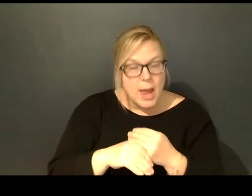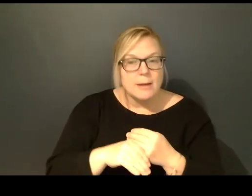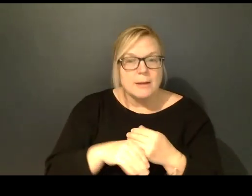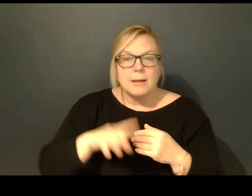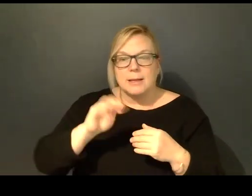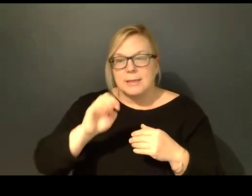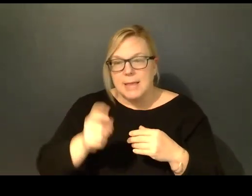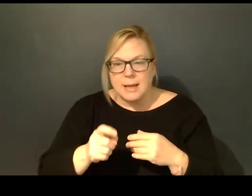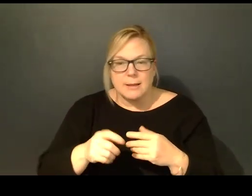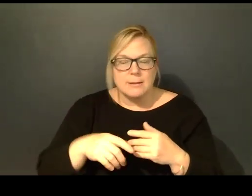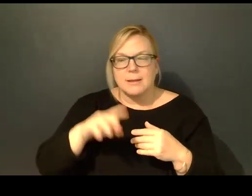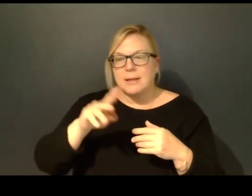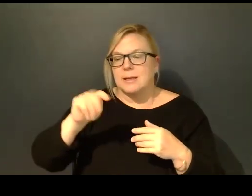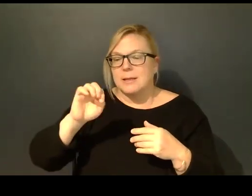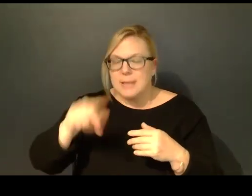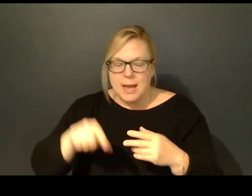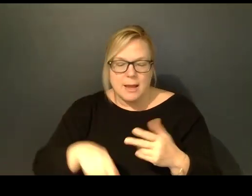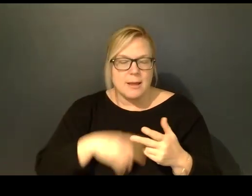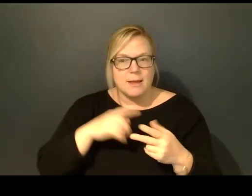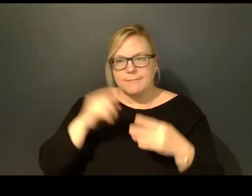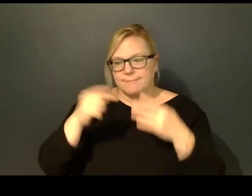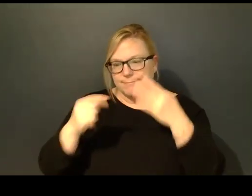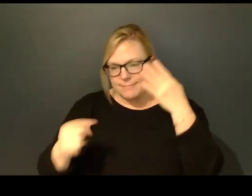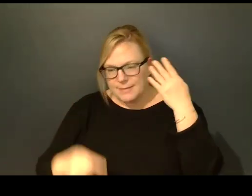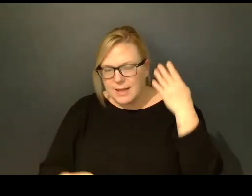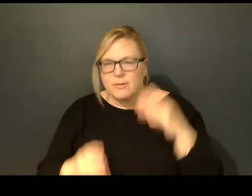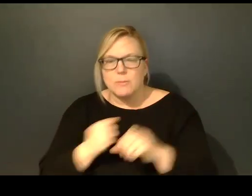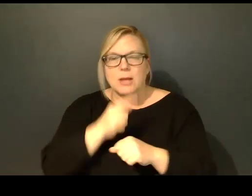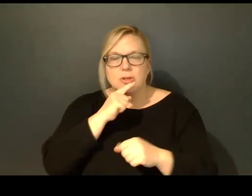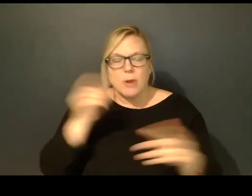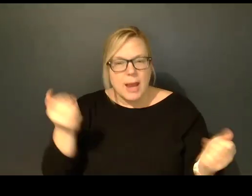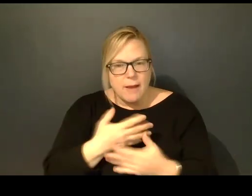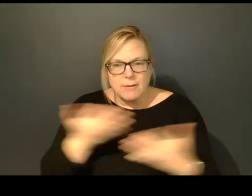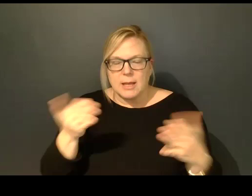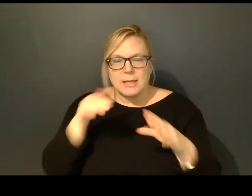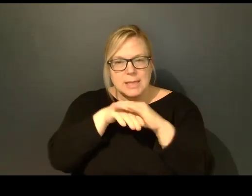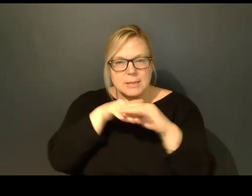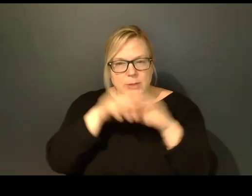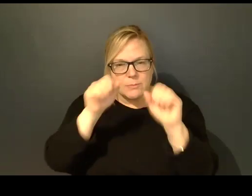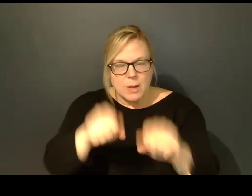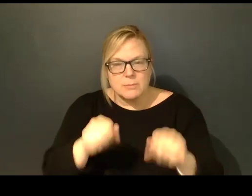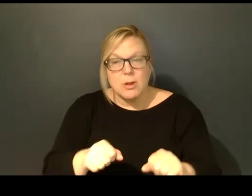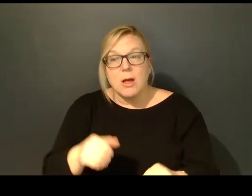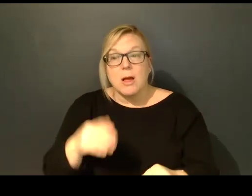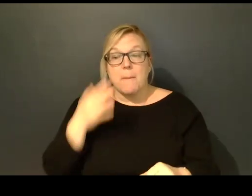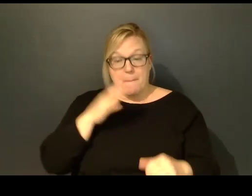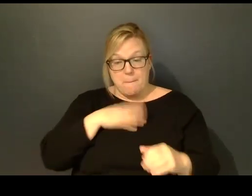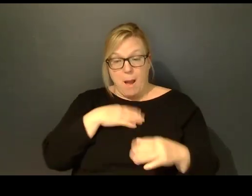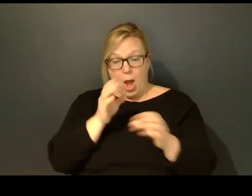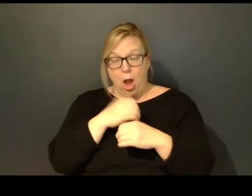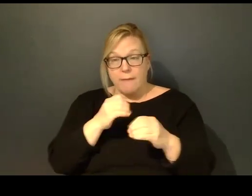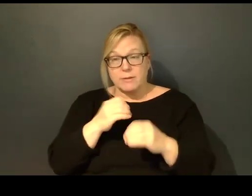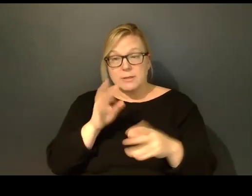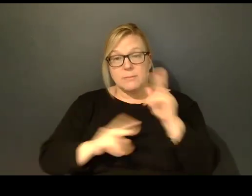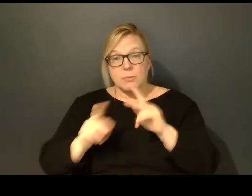you have you made it as accessible as possible? Around here, folks are pretty great at that. I like to think so. But other folks on